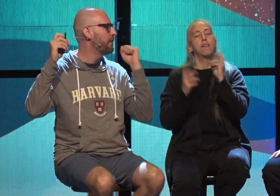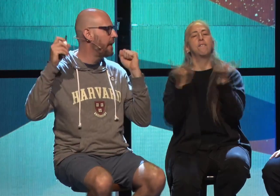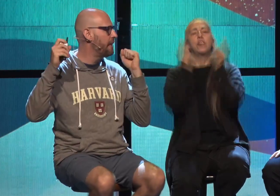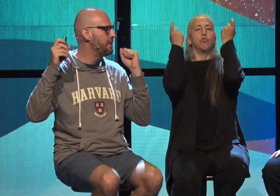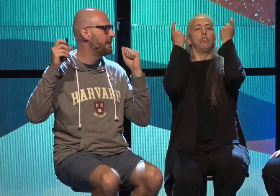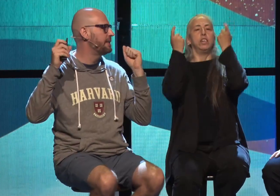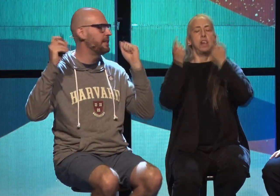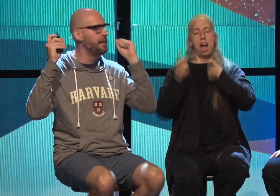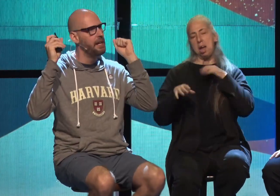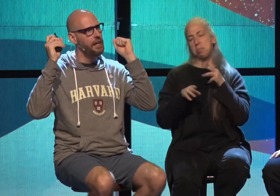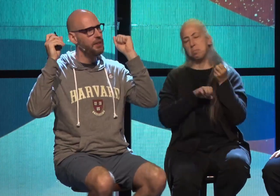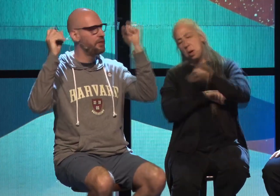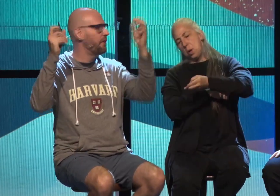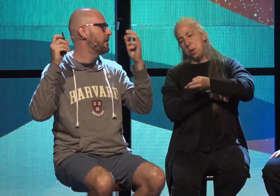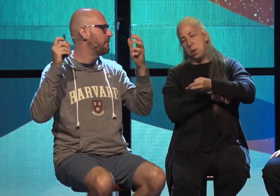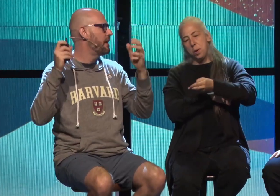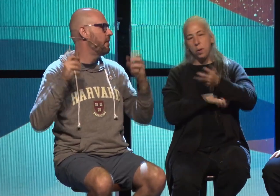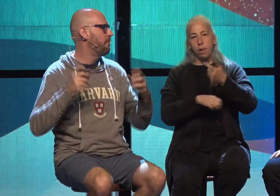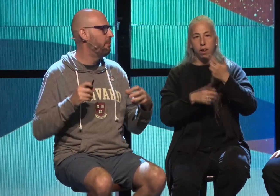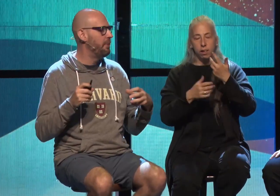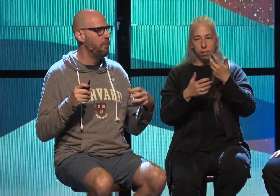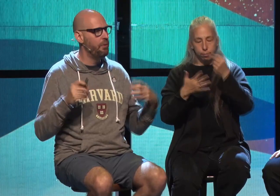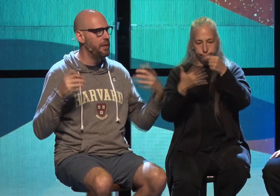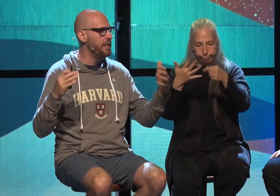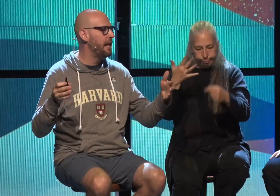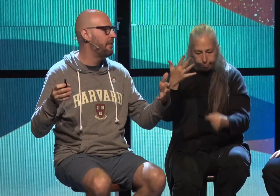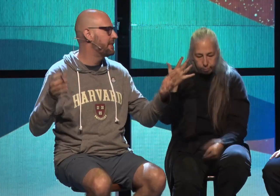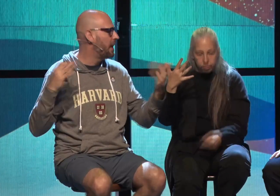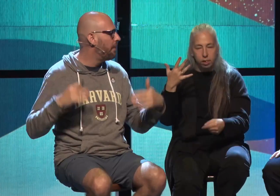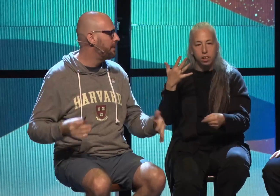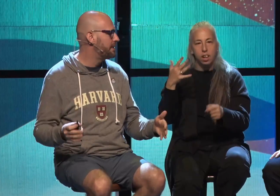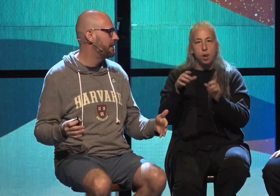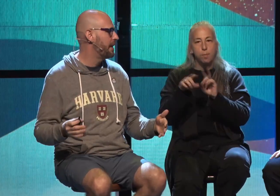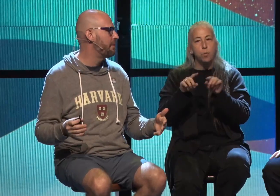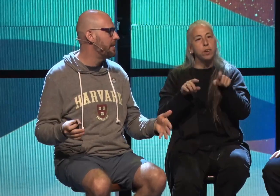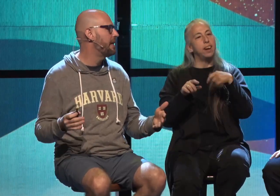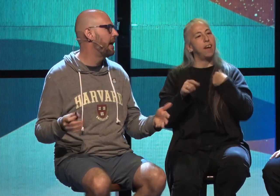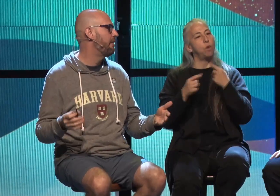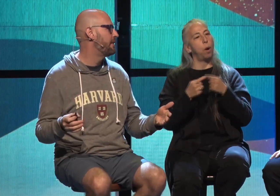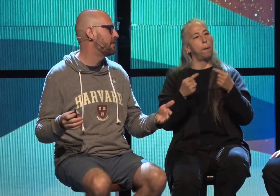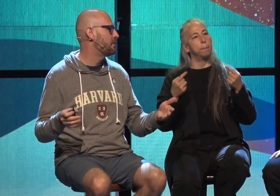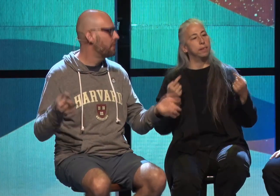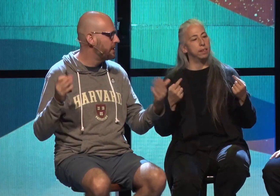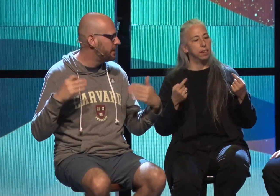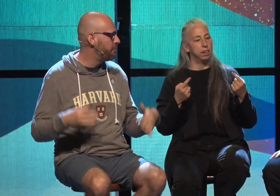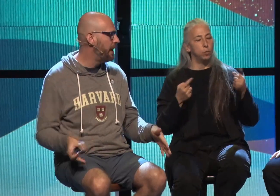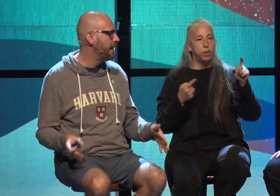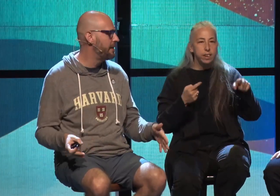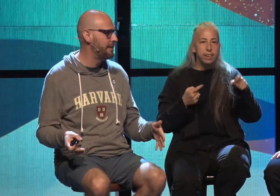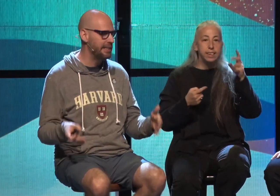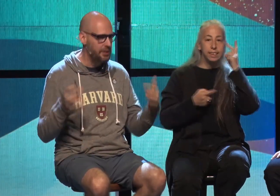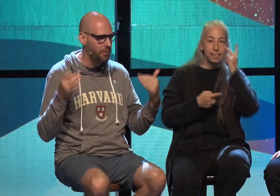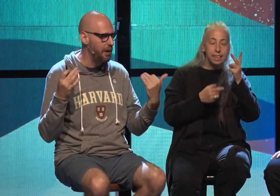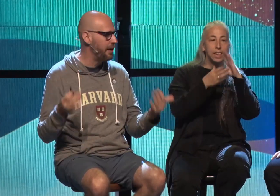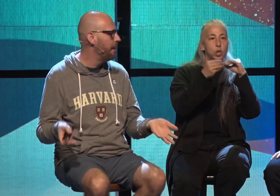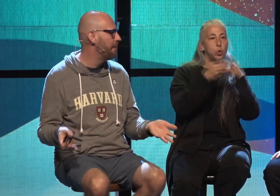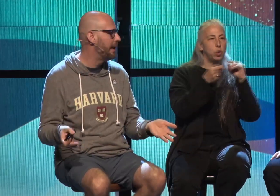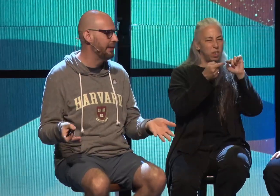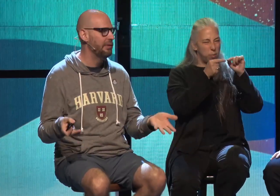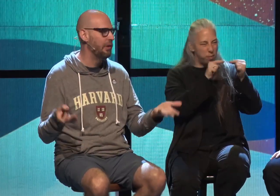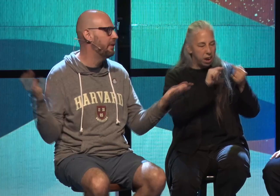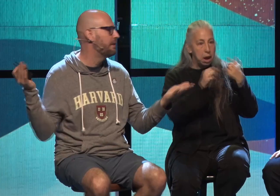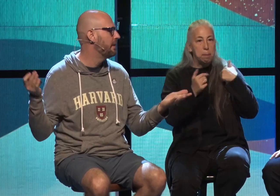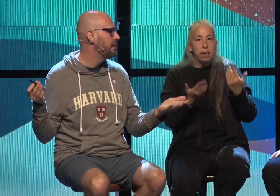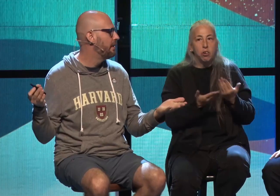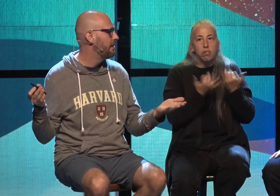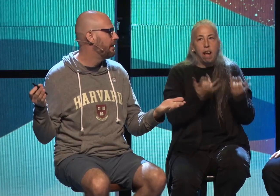how I overcame this and here's all the, right? But what we need to have is the opposite. Like we need to have the stories of pain, that this is where I am and I